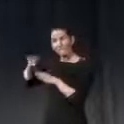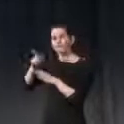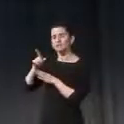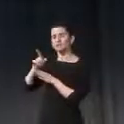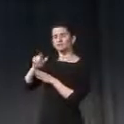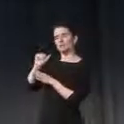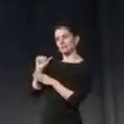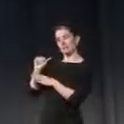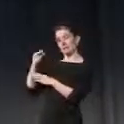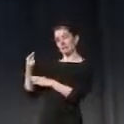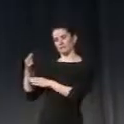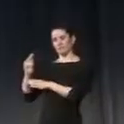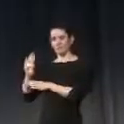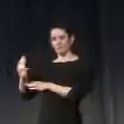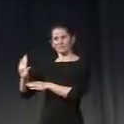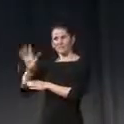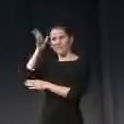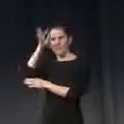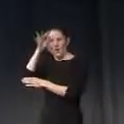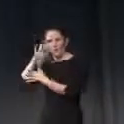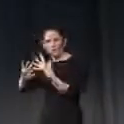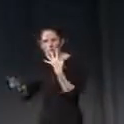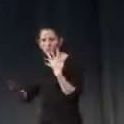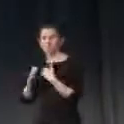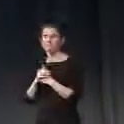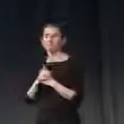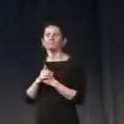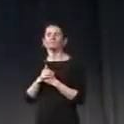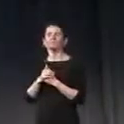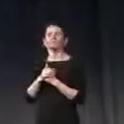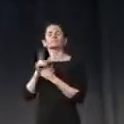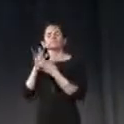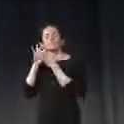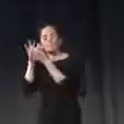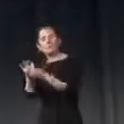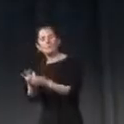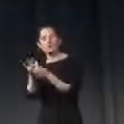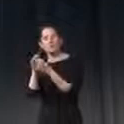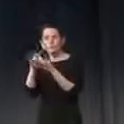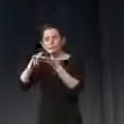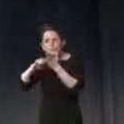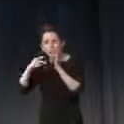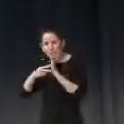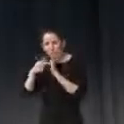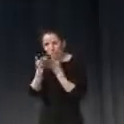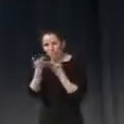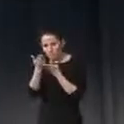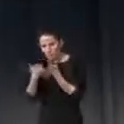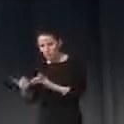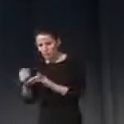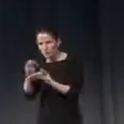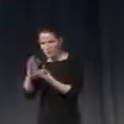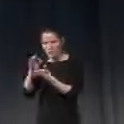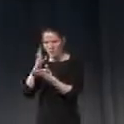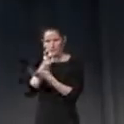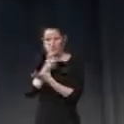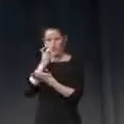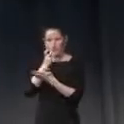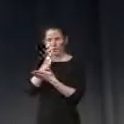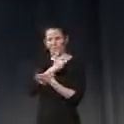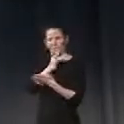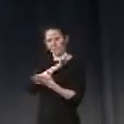Articulation referred to the production of speech sounds, the meaningful elements of speech in a given language, which seemed to be buried within